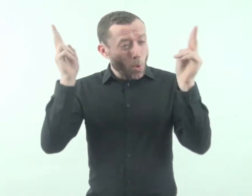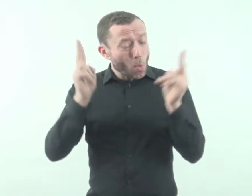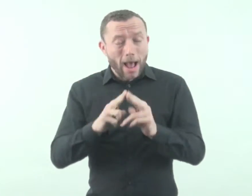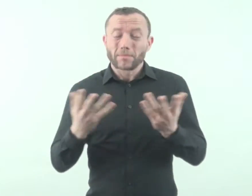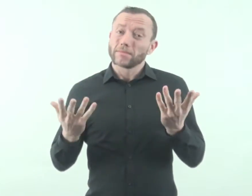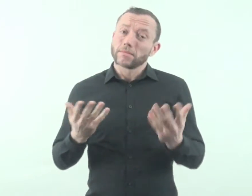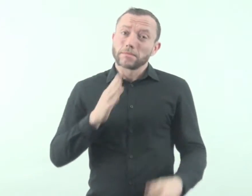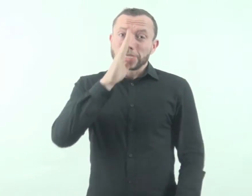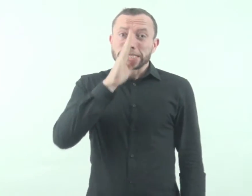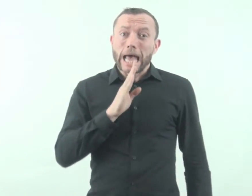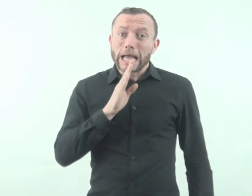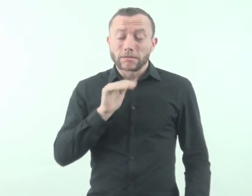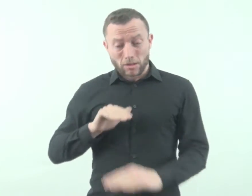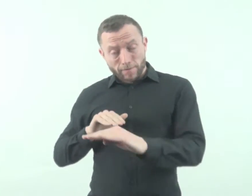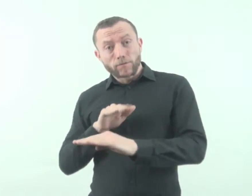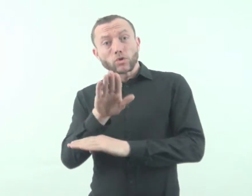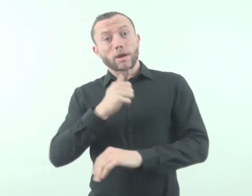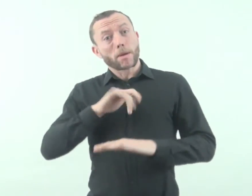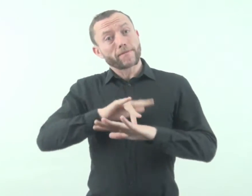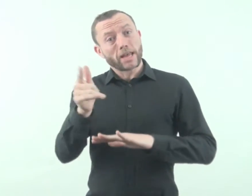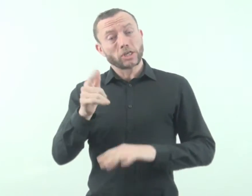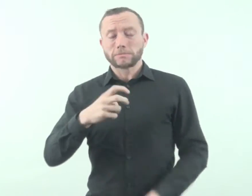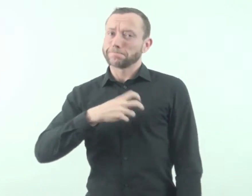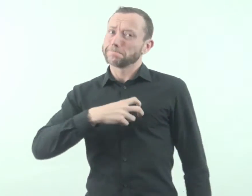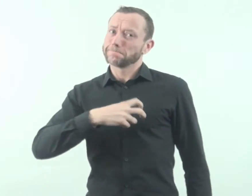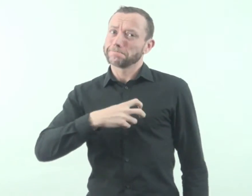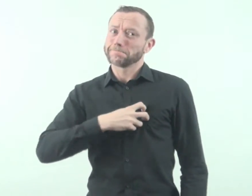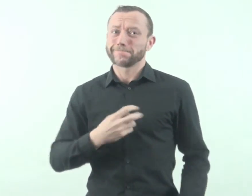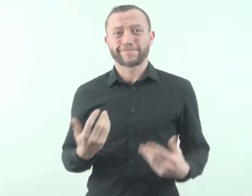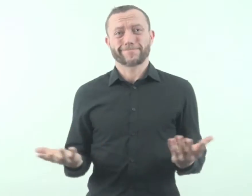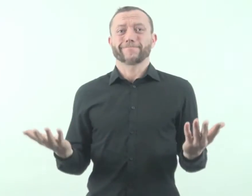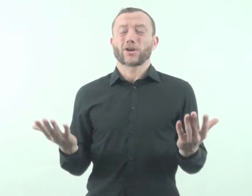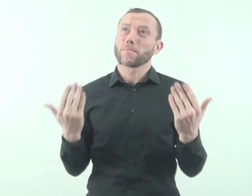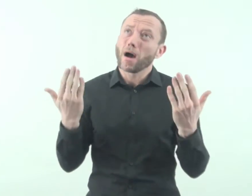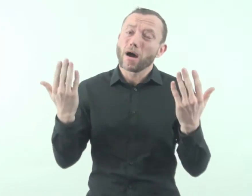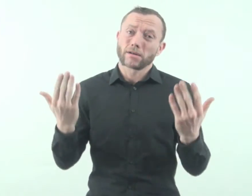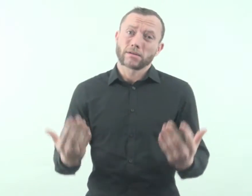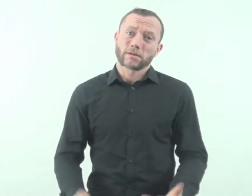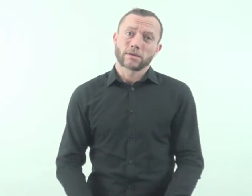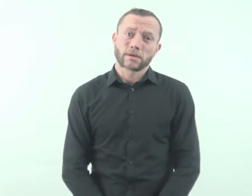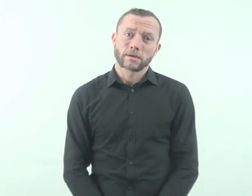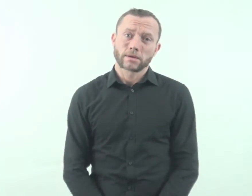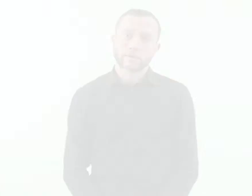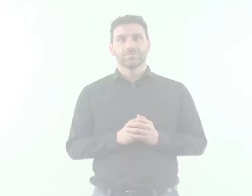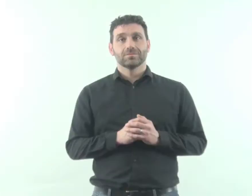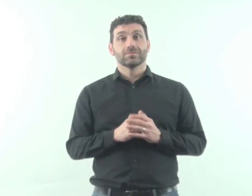and talented interpreters leaving the profession. It's really sad. I'm really anxious about the future of my own profession. Come on!